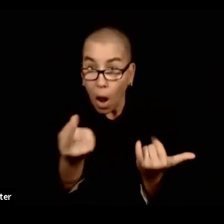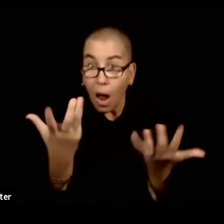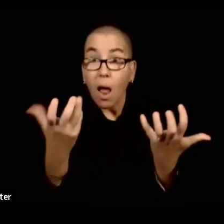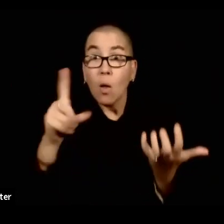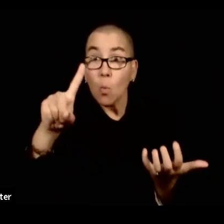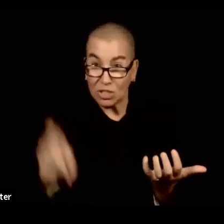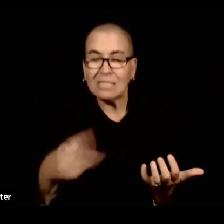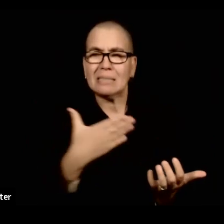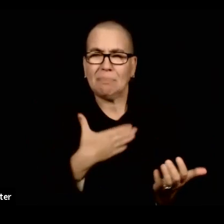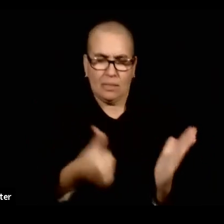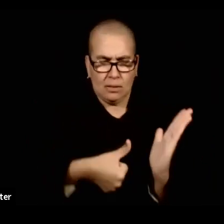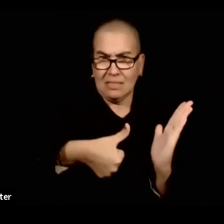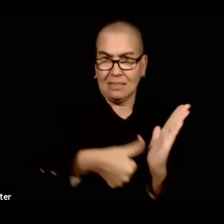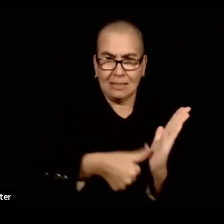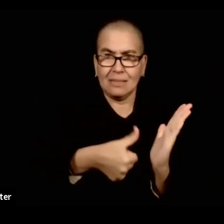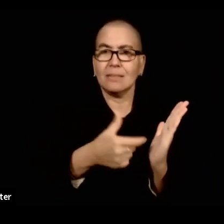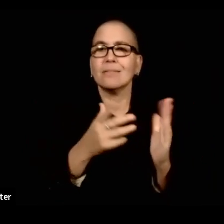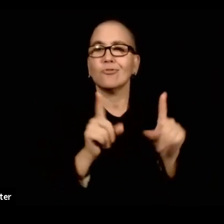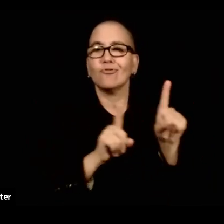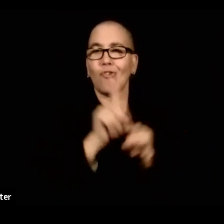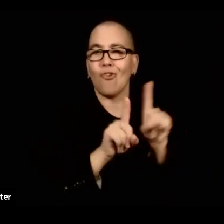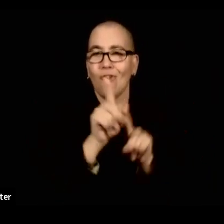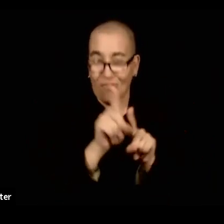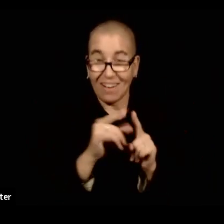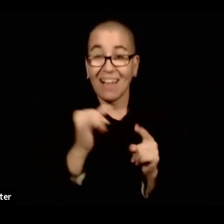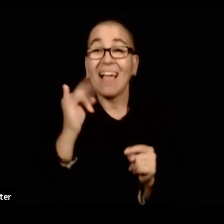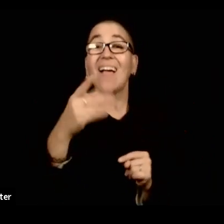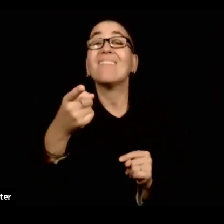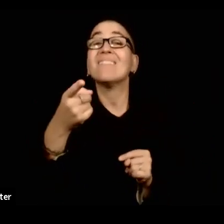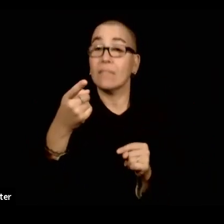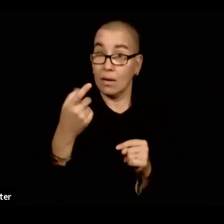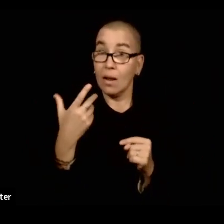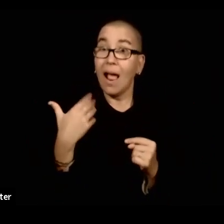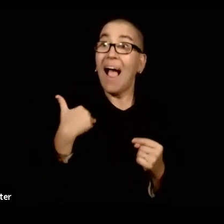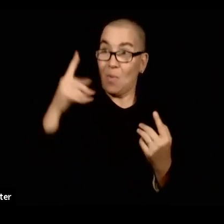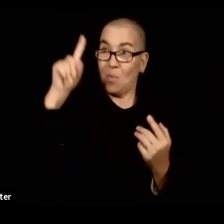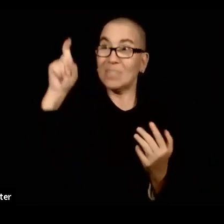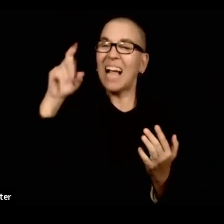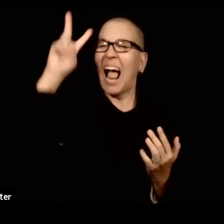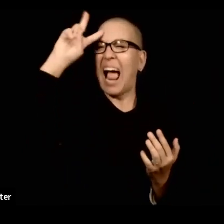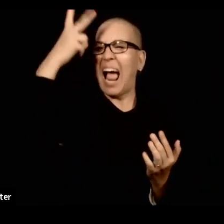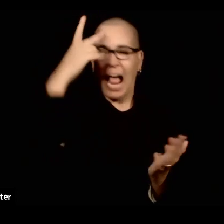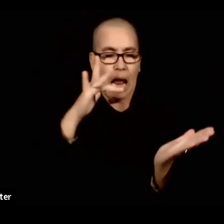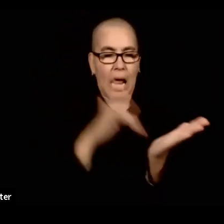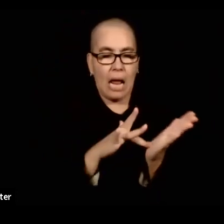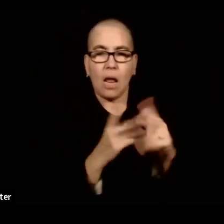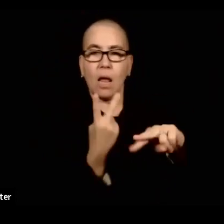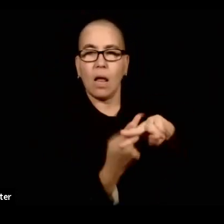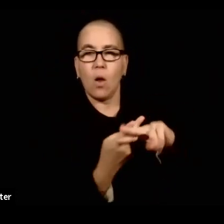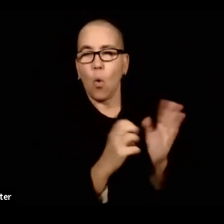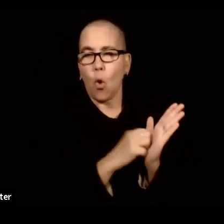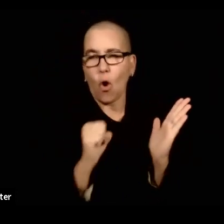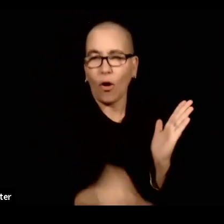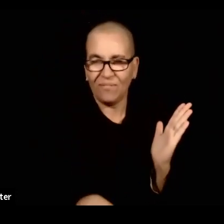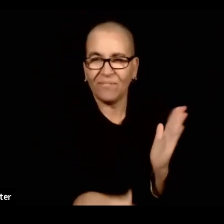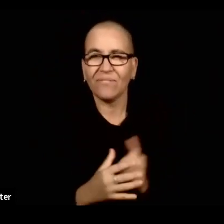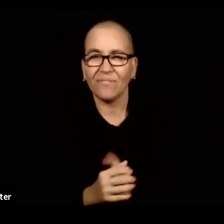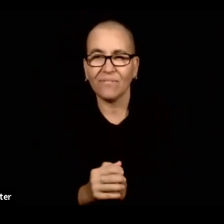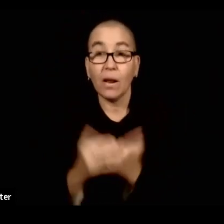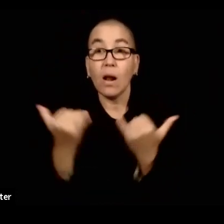the pound key. Again, that is star 1. We do have a question on queue from Jeremy Olson from the Star